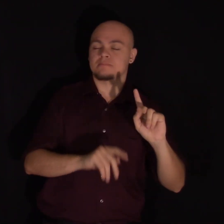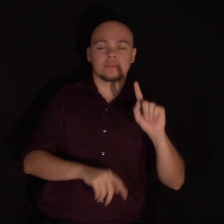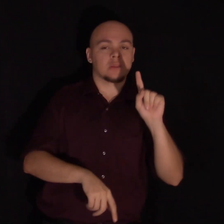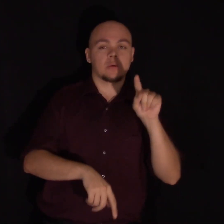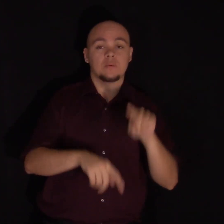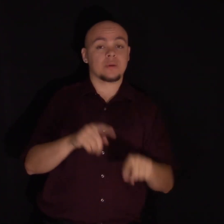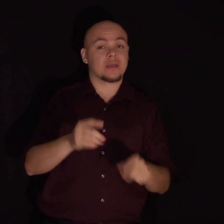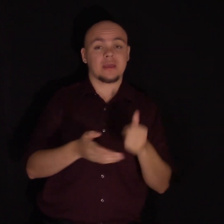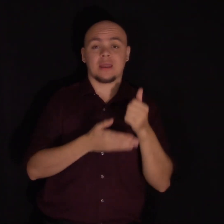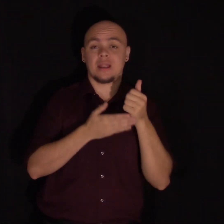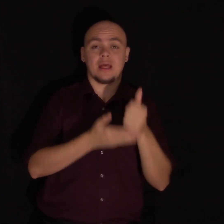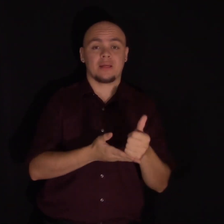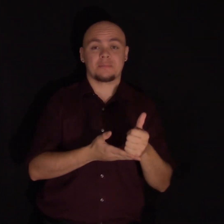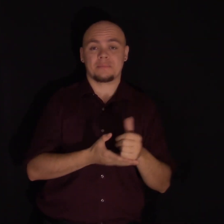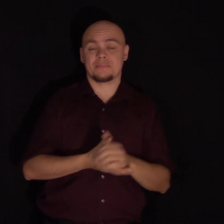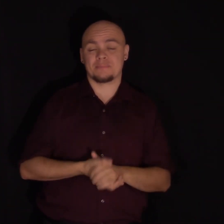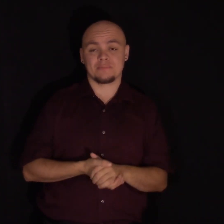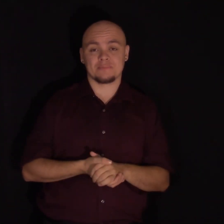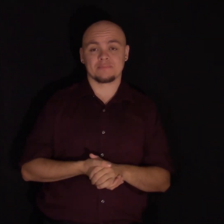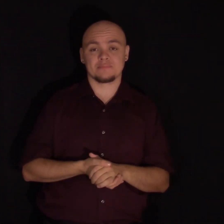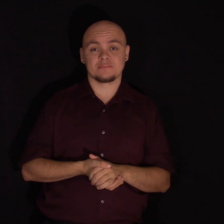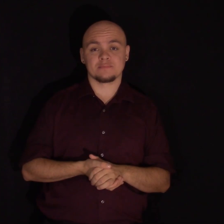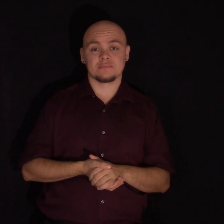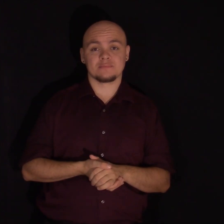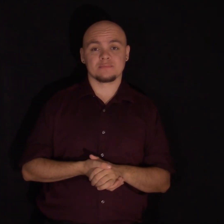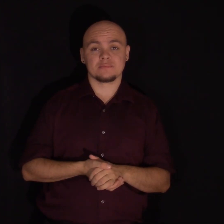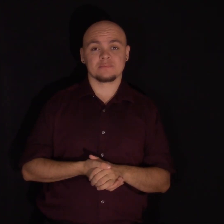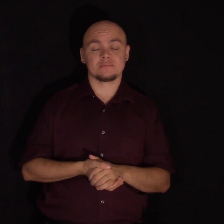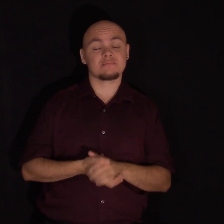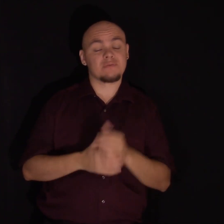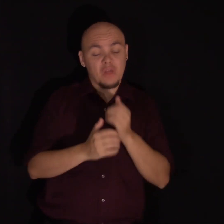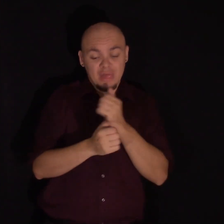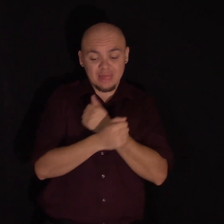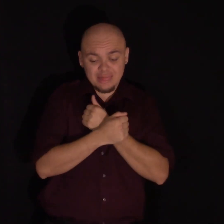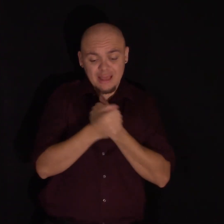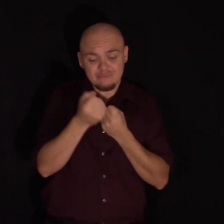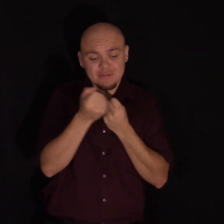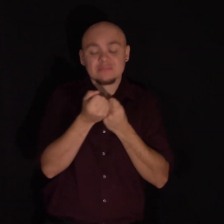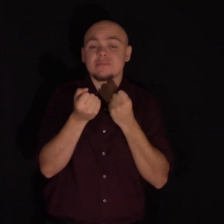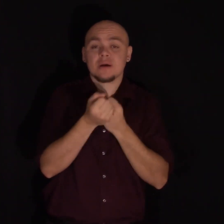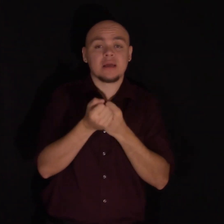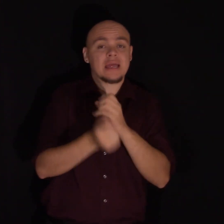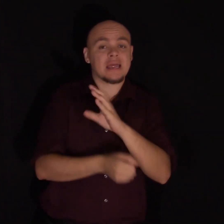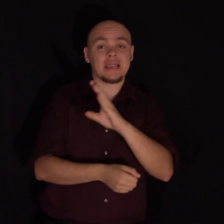help. But for love's sake, we